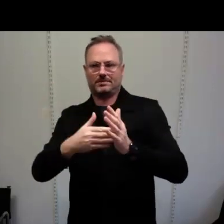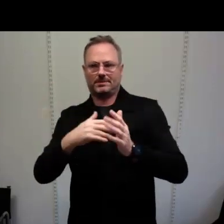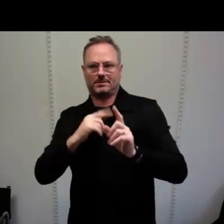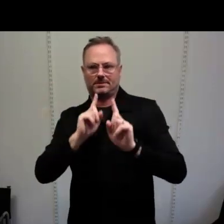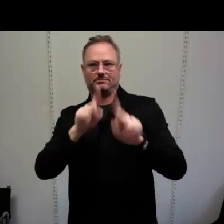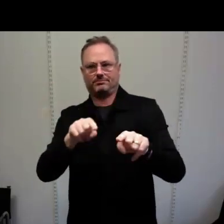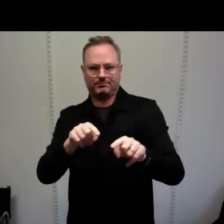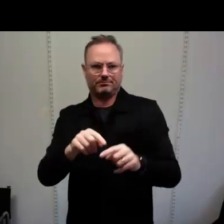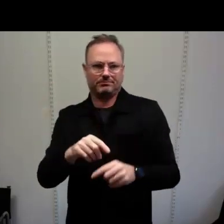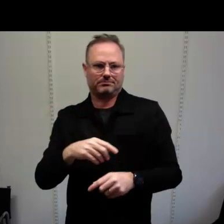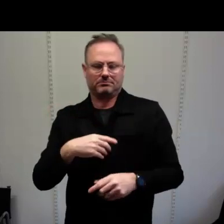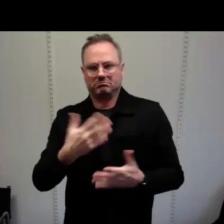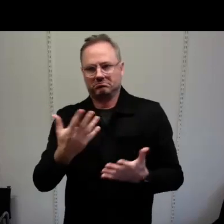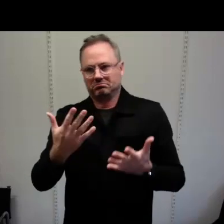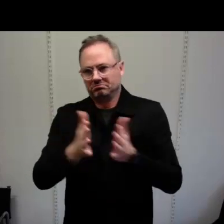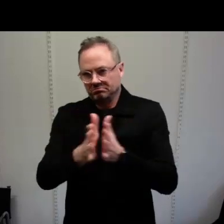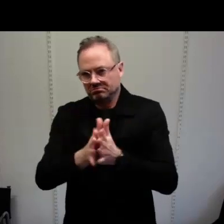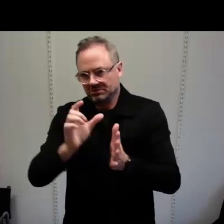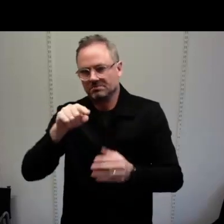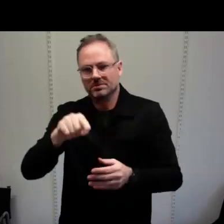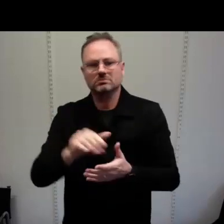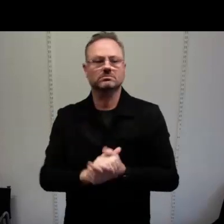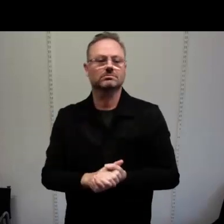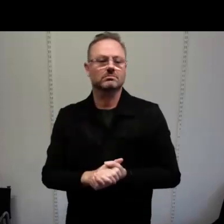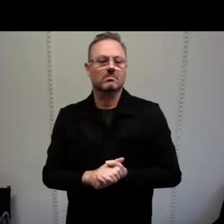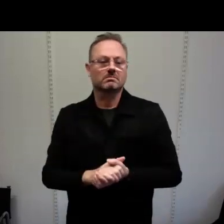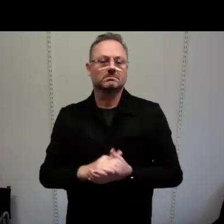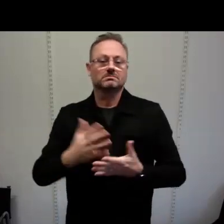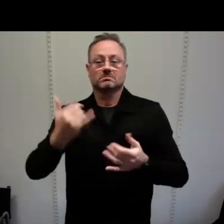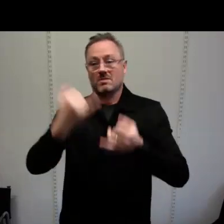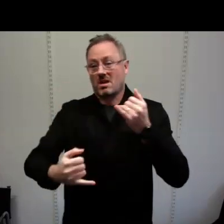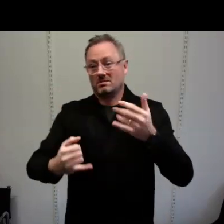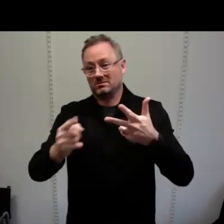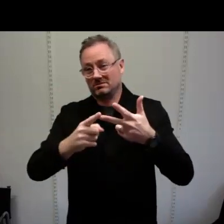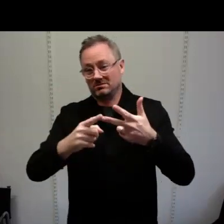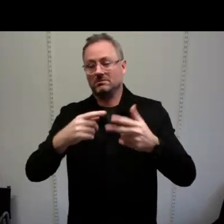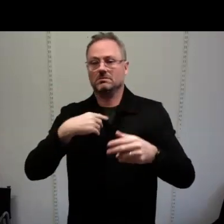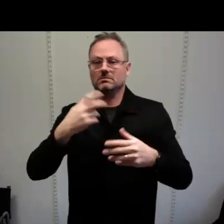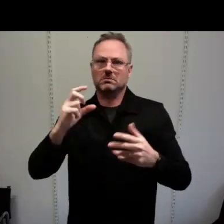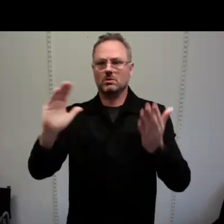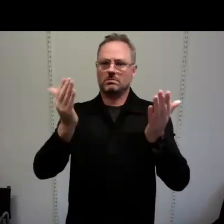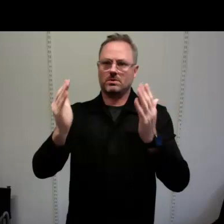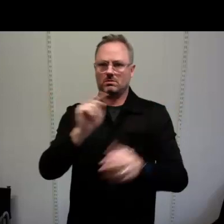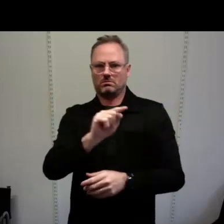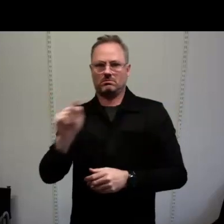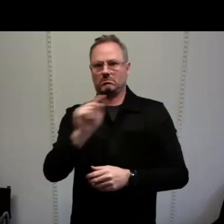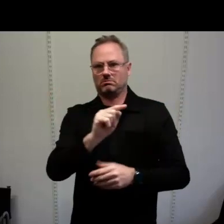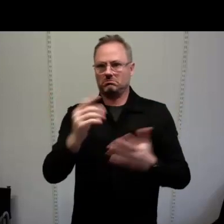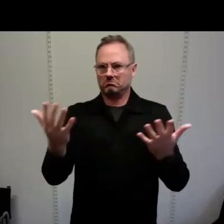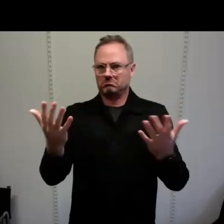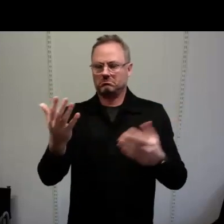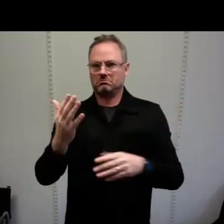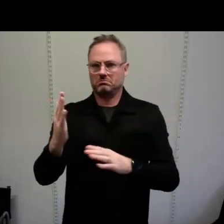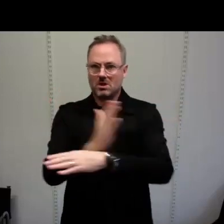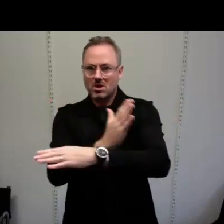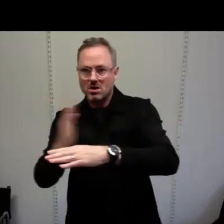The sentence repetition test. So yeah, I'll talk about that. And then finally, I'll